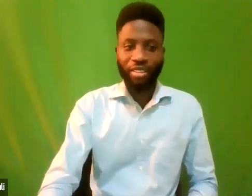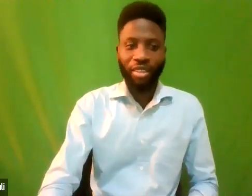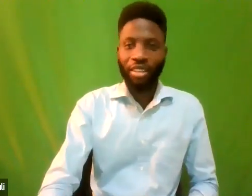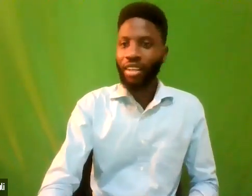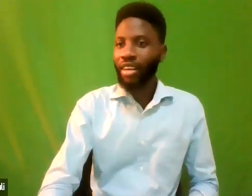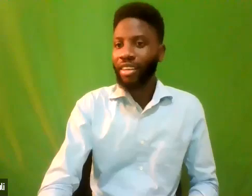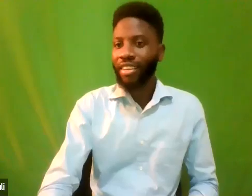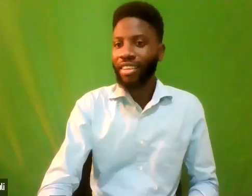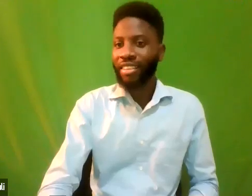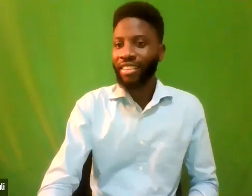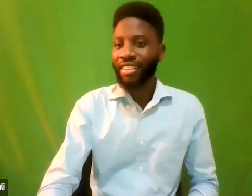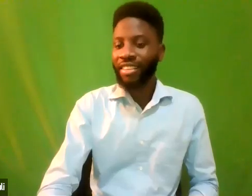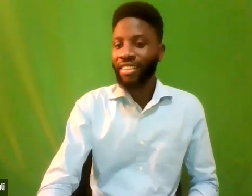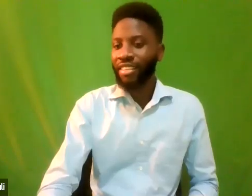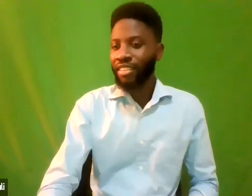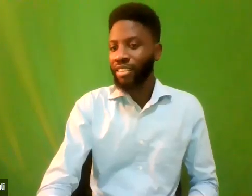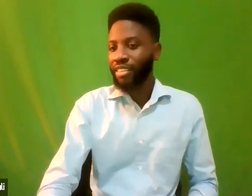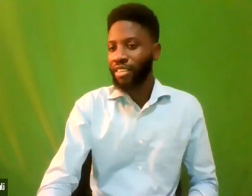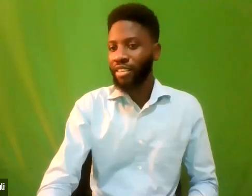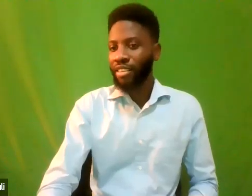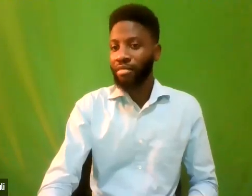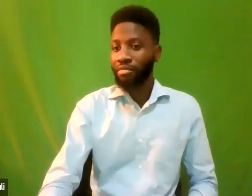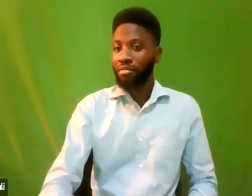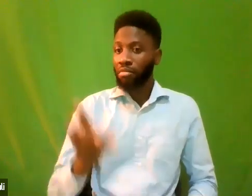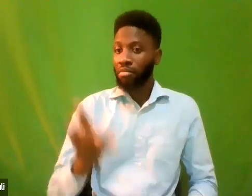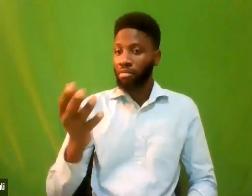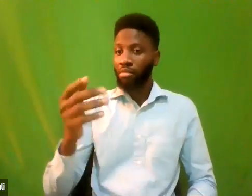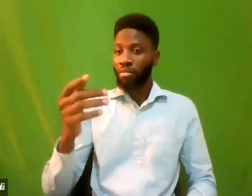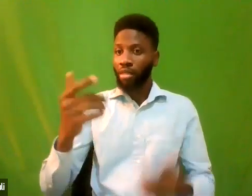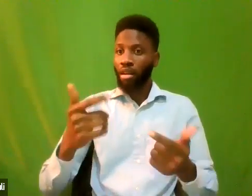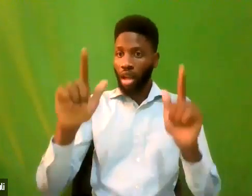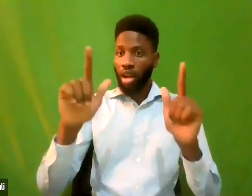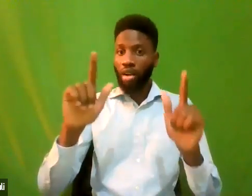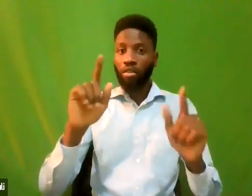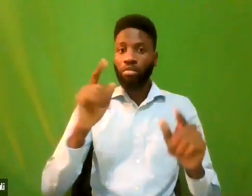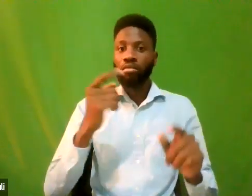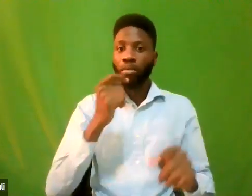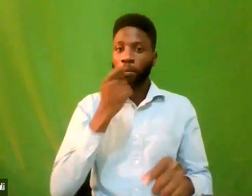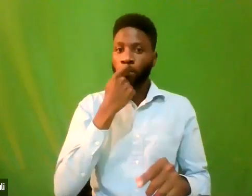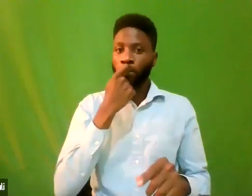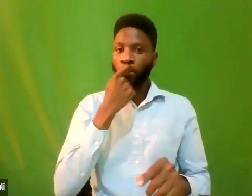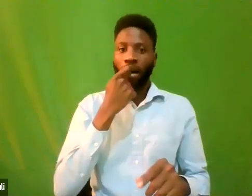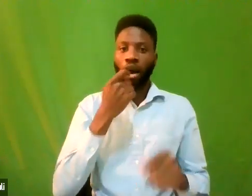Guys, talk to me. This is the time I allow you to unmute yourself for a minute. Yes, we can learn